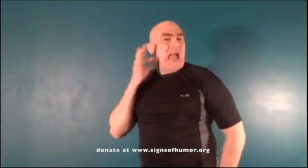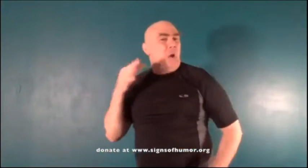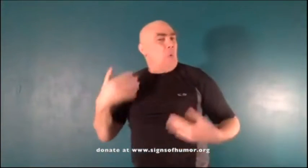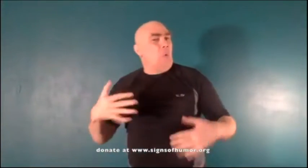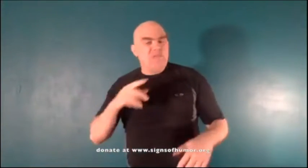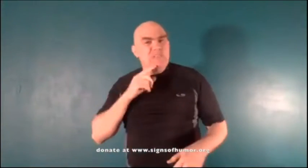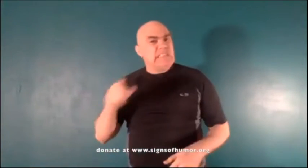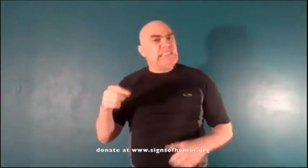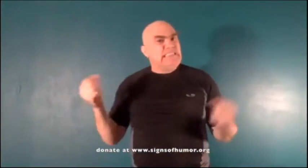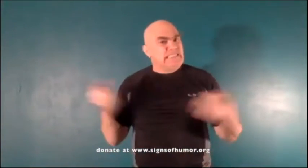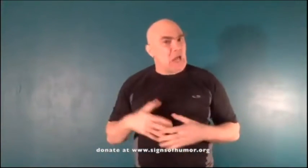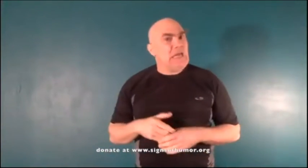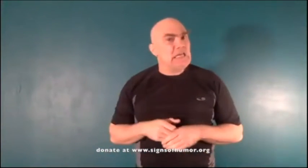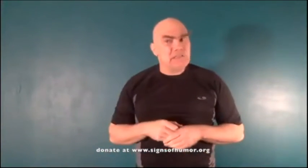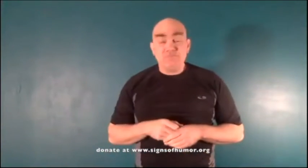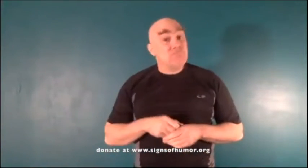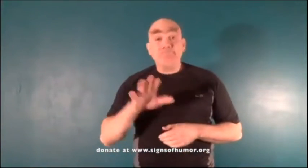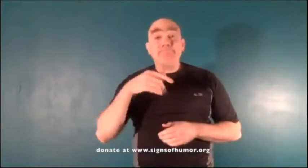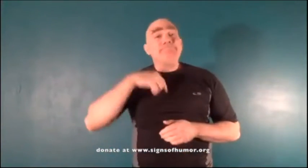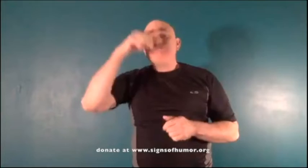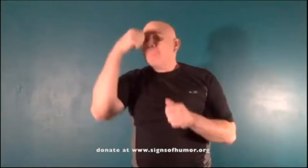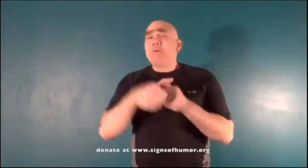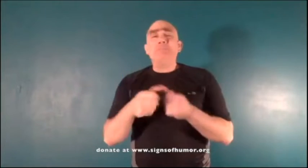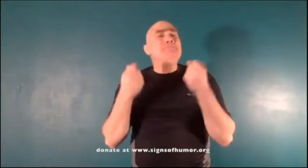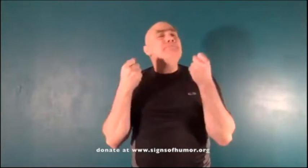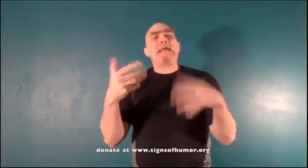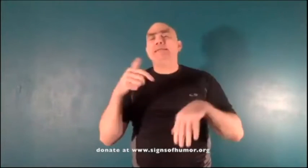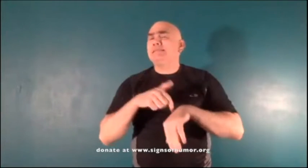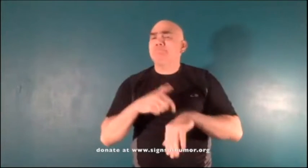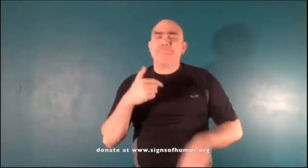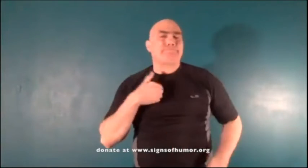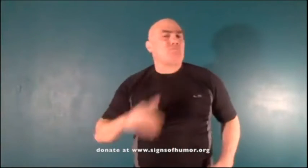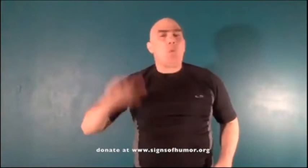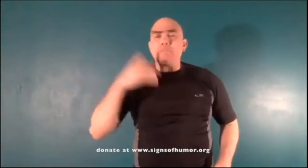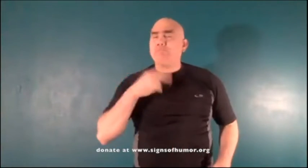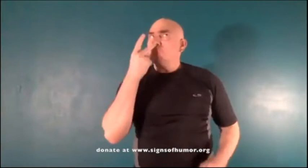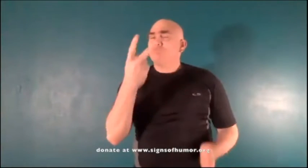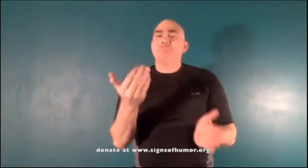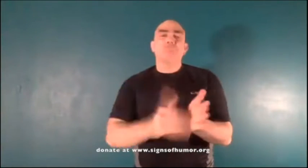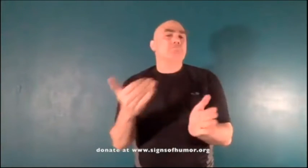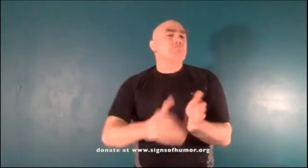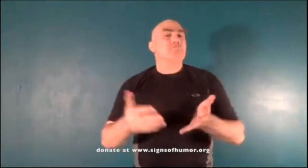And because of the way he looked, everyone else was scared of him. People, animals,